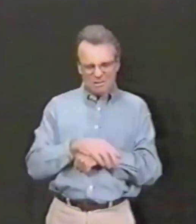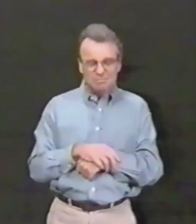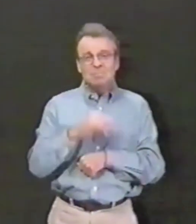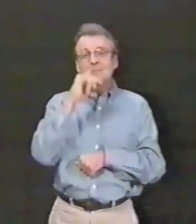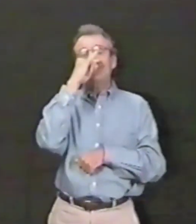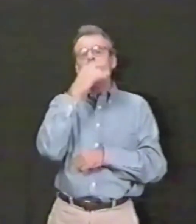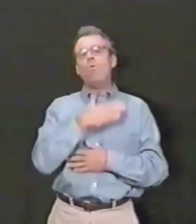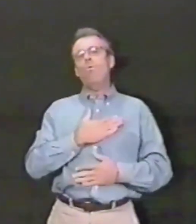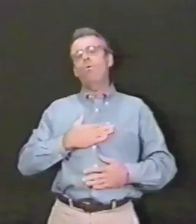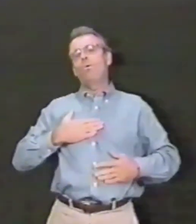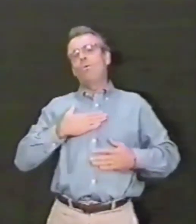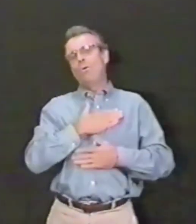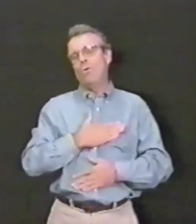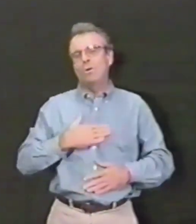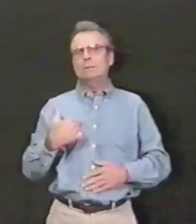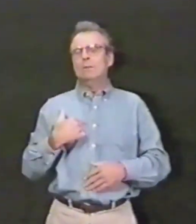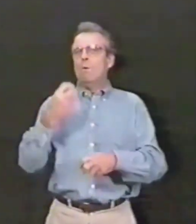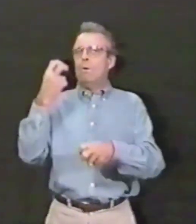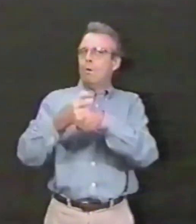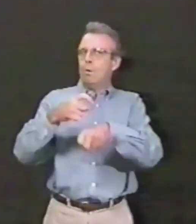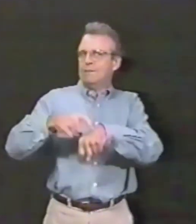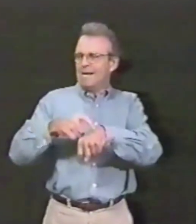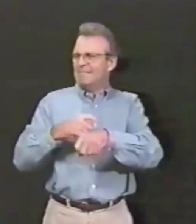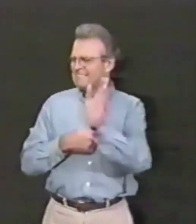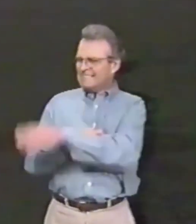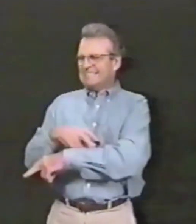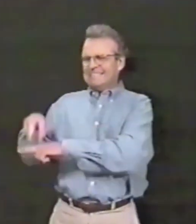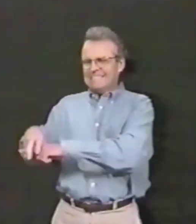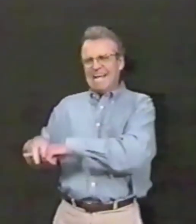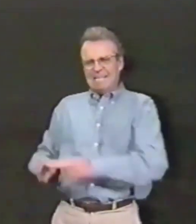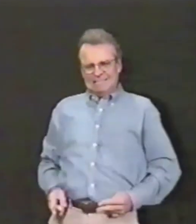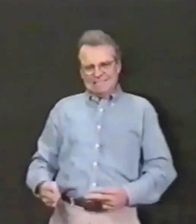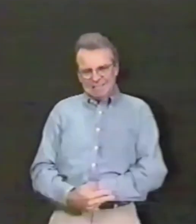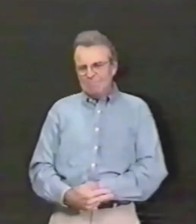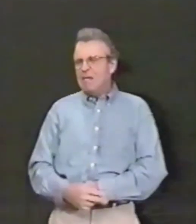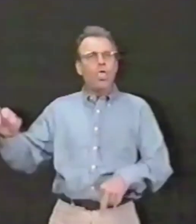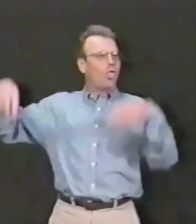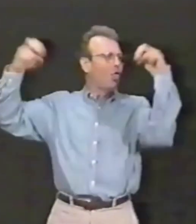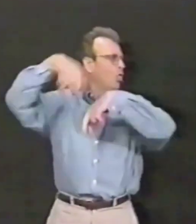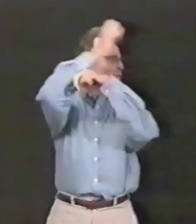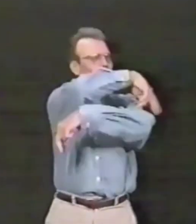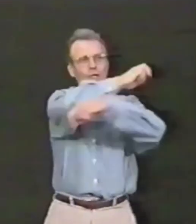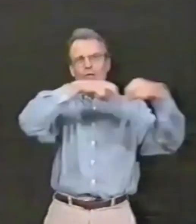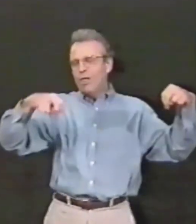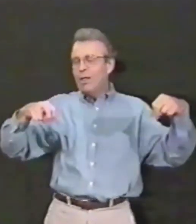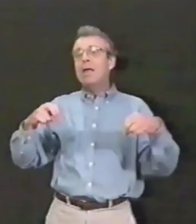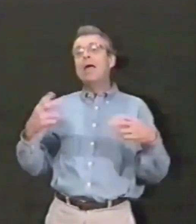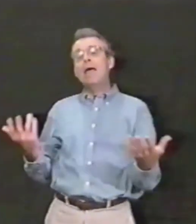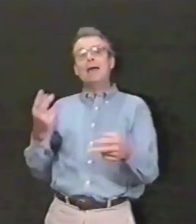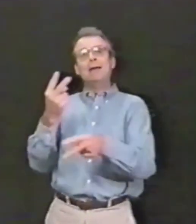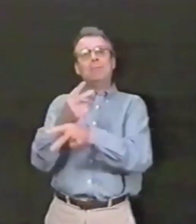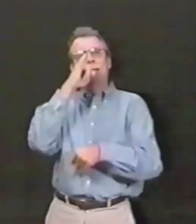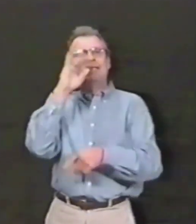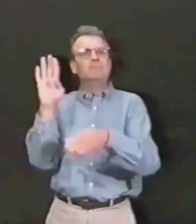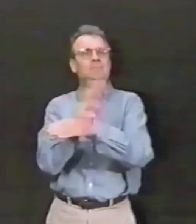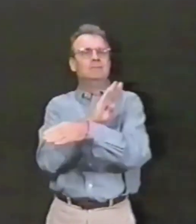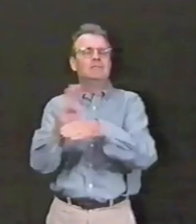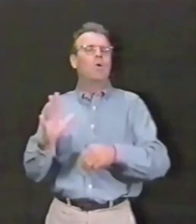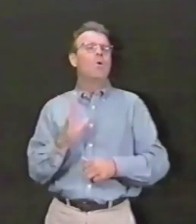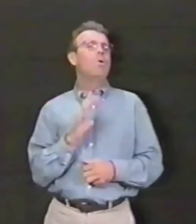are spoiled in this RV. The kids really enjoy the RV because it's hard to keep them in